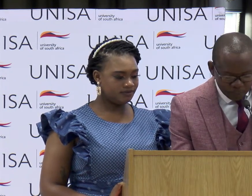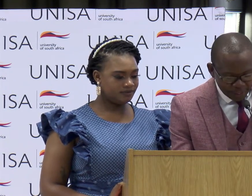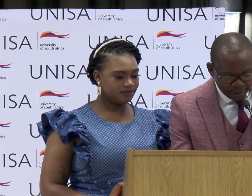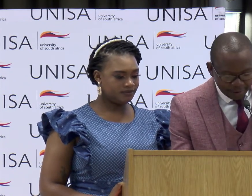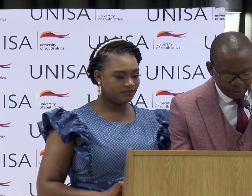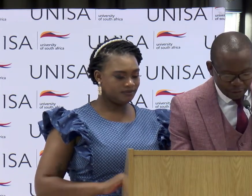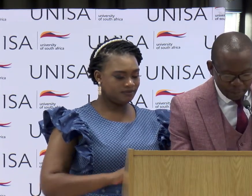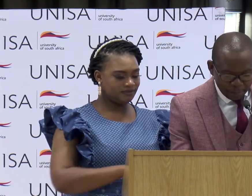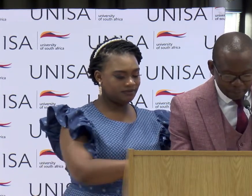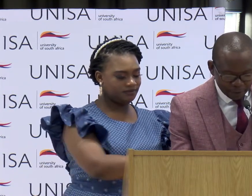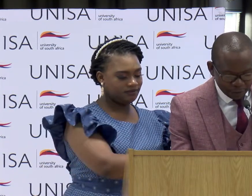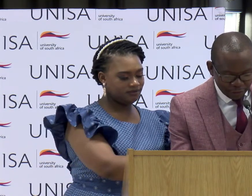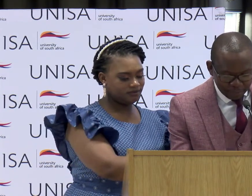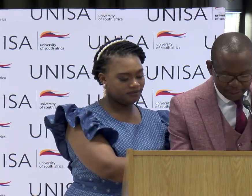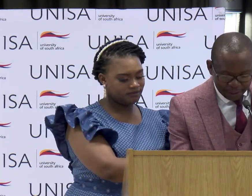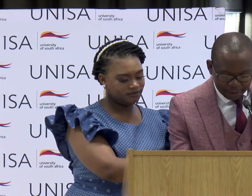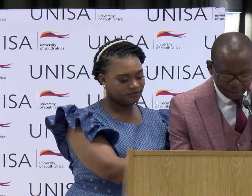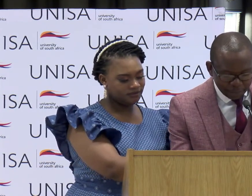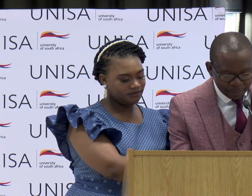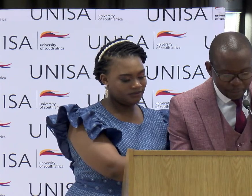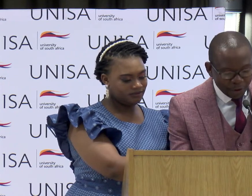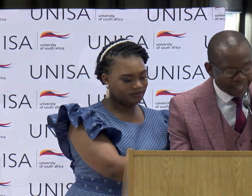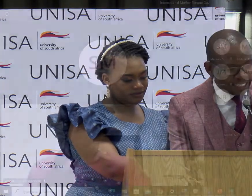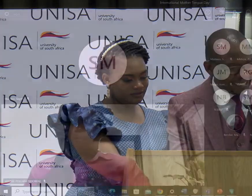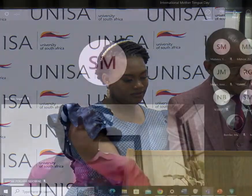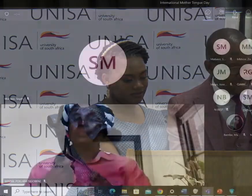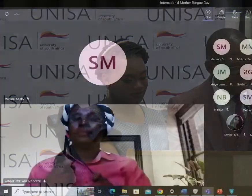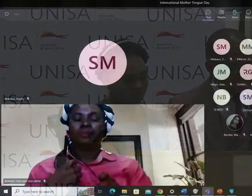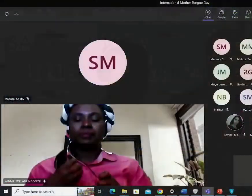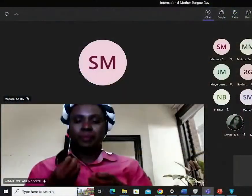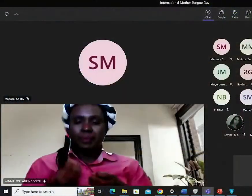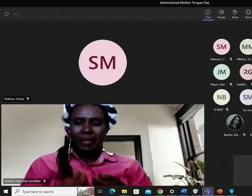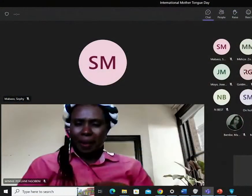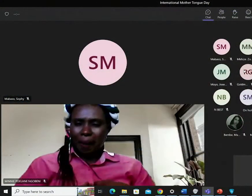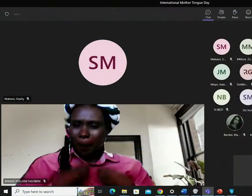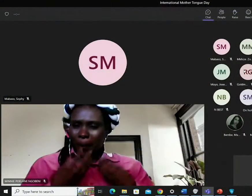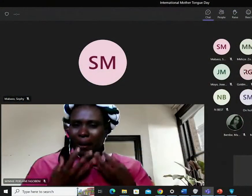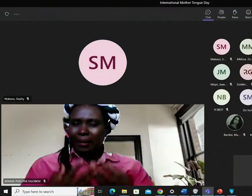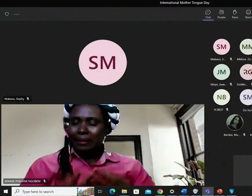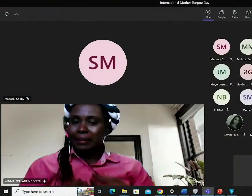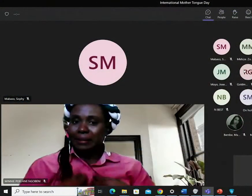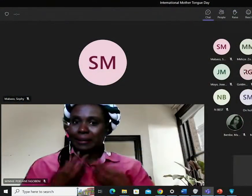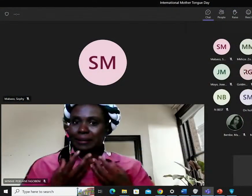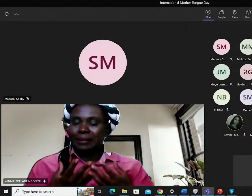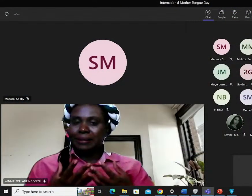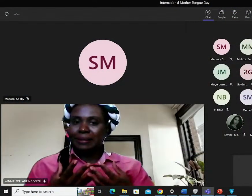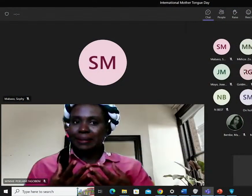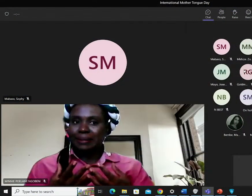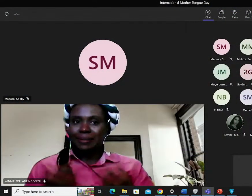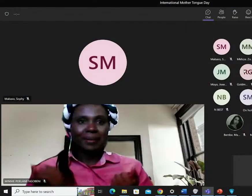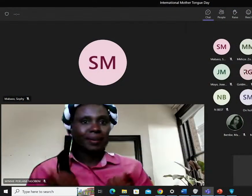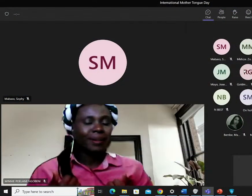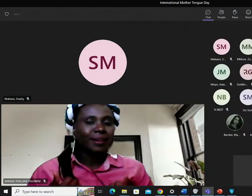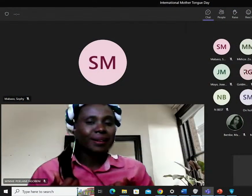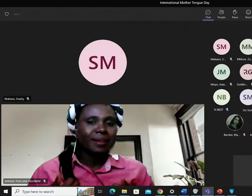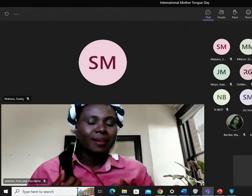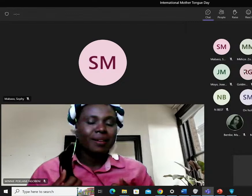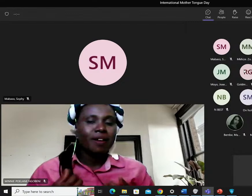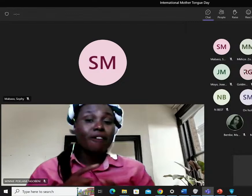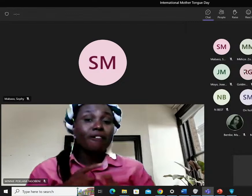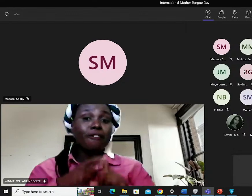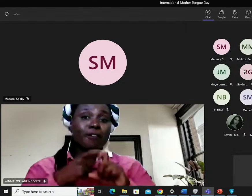So from the poet, okay, no, not from the poet,